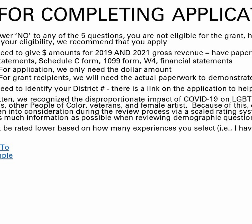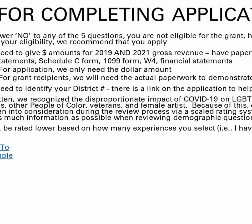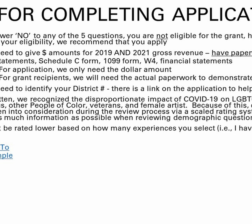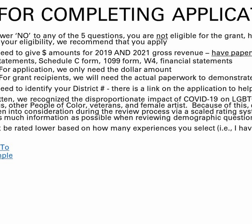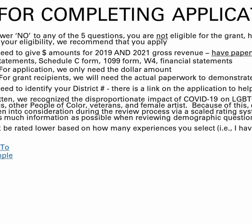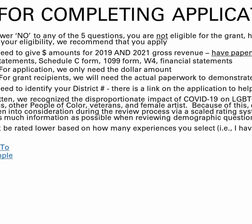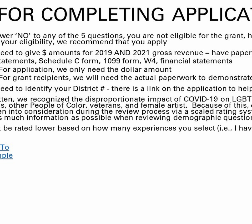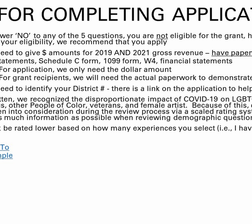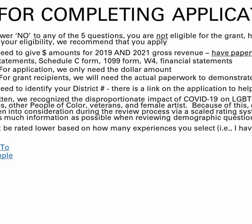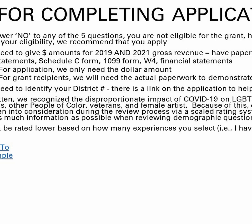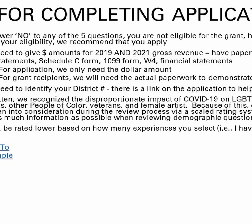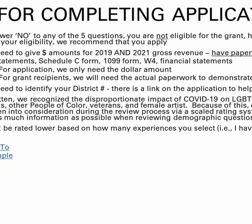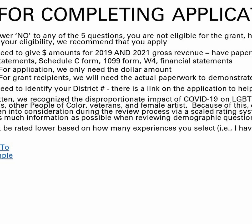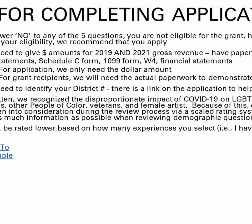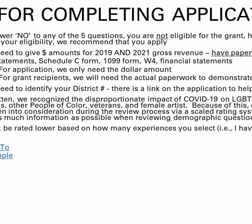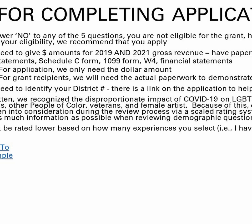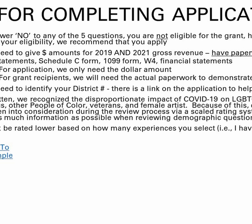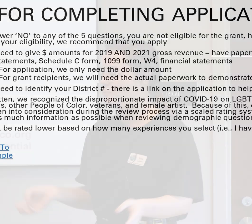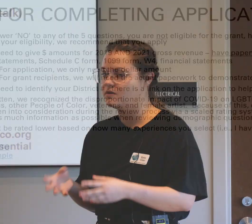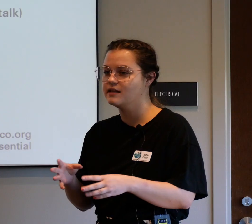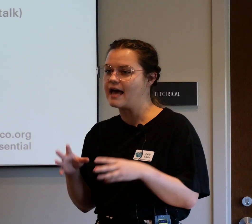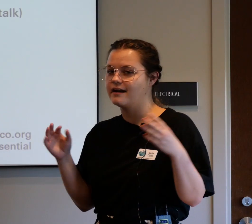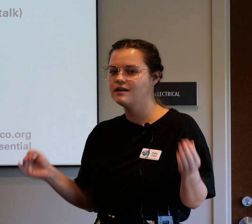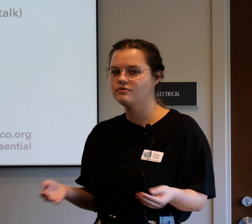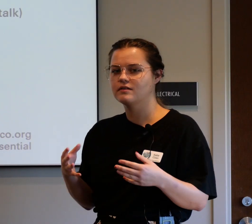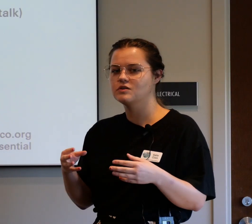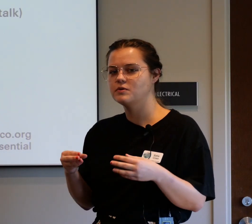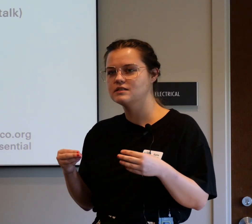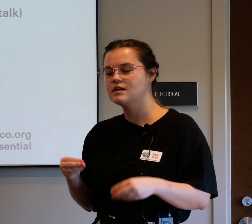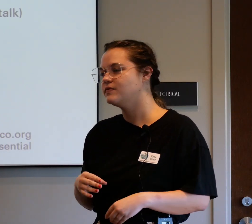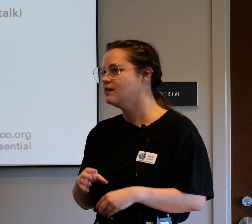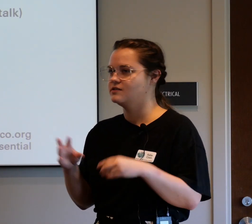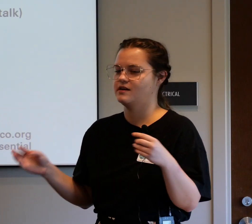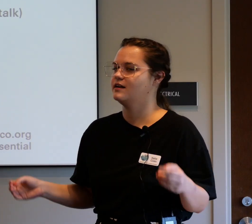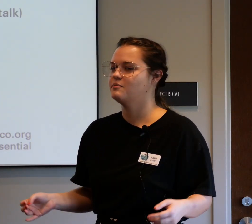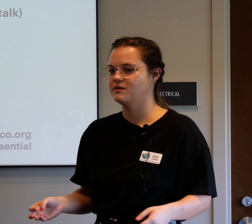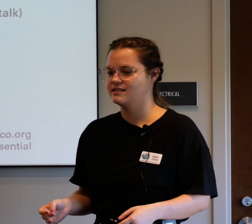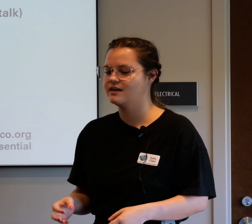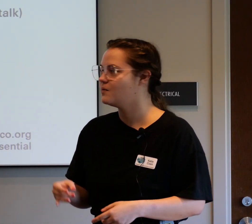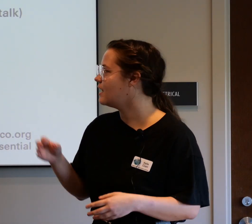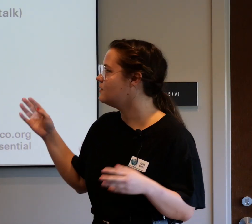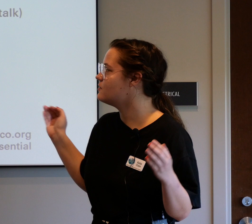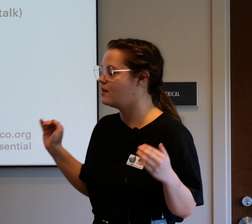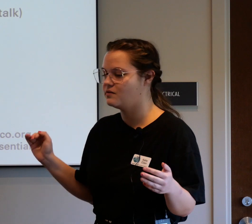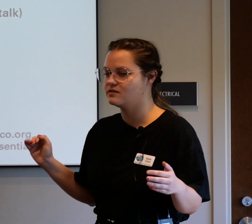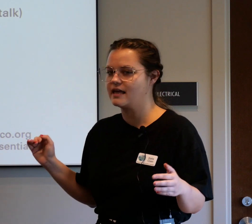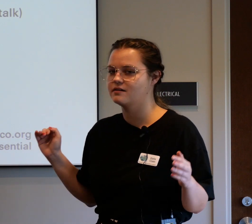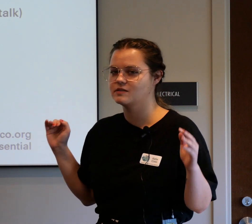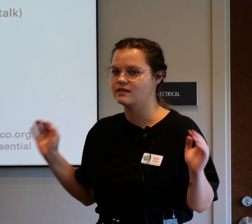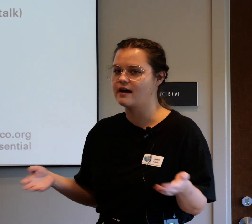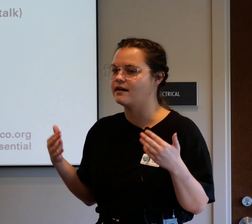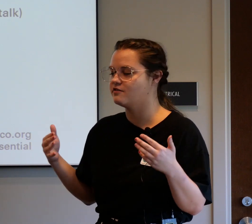when filling out the demographics. Just so we want to help you. It's additive, those points are. So you're not going to get points taken away if you don't fall into one of